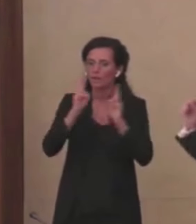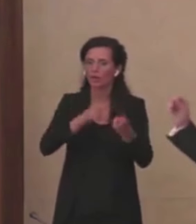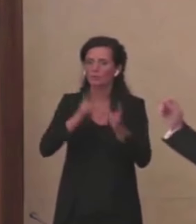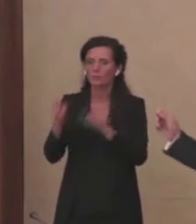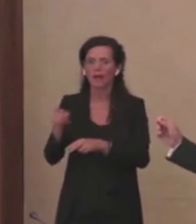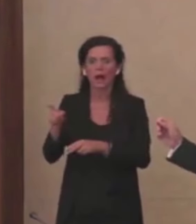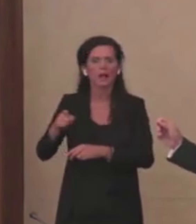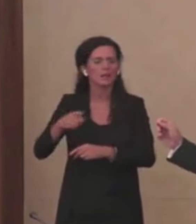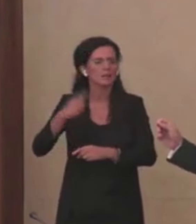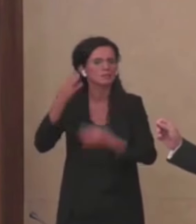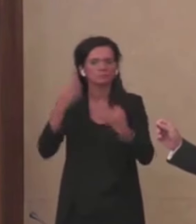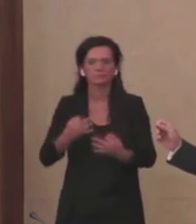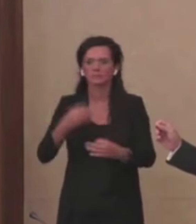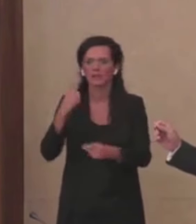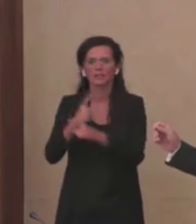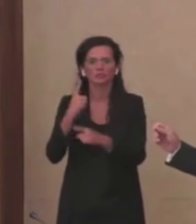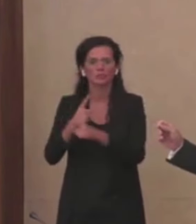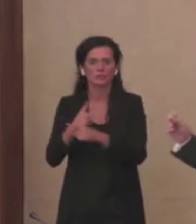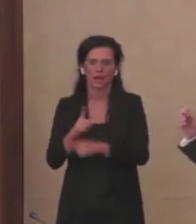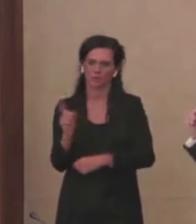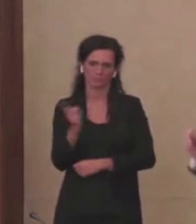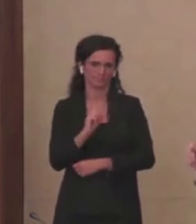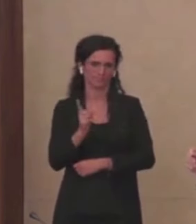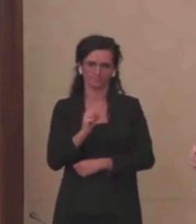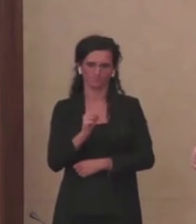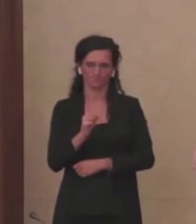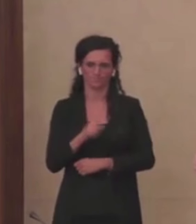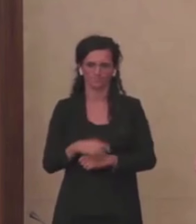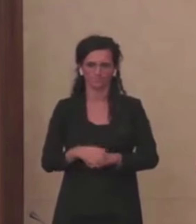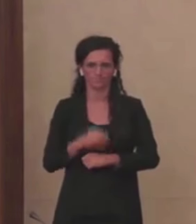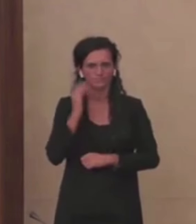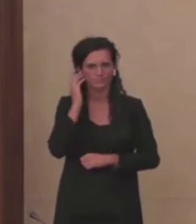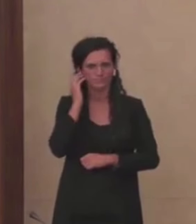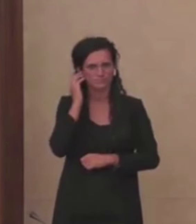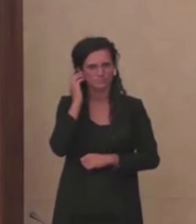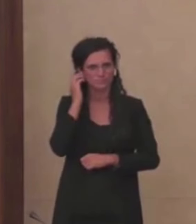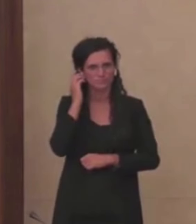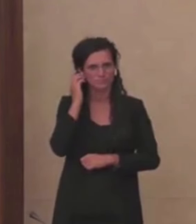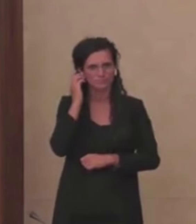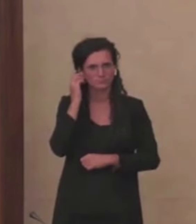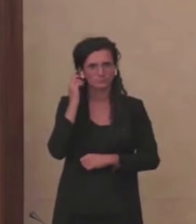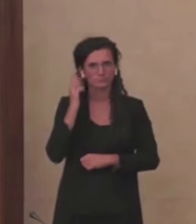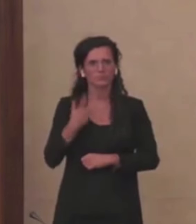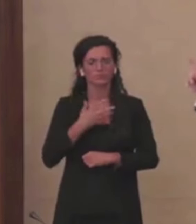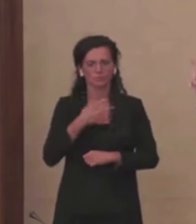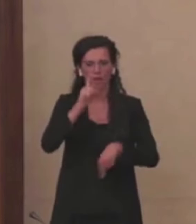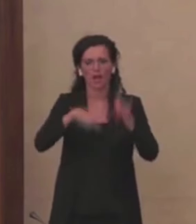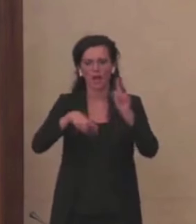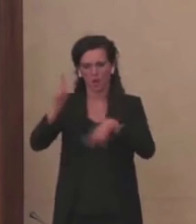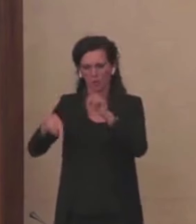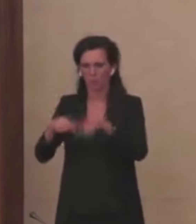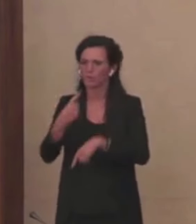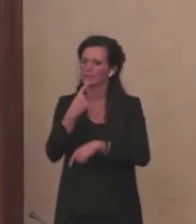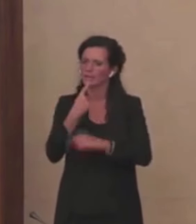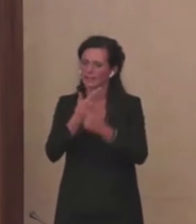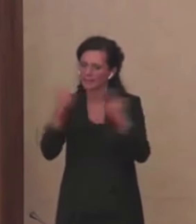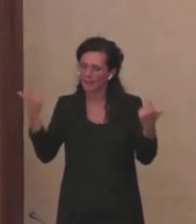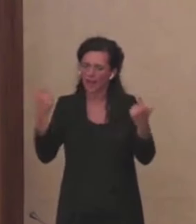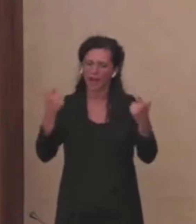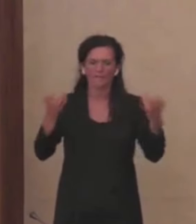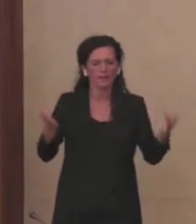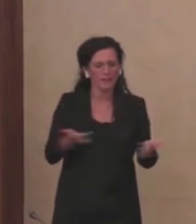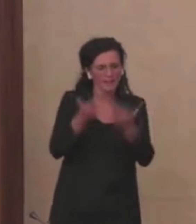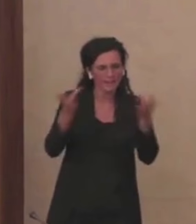moderates who are severe needed to be treated more aggressively. The other thing is with the long